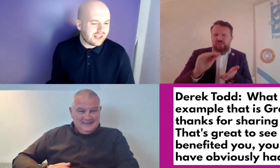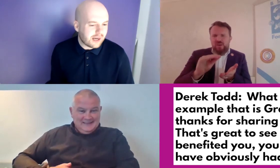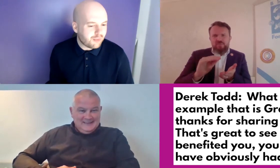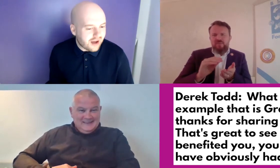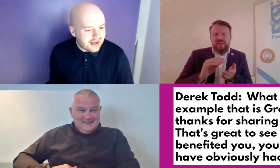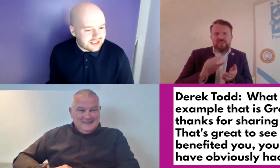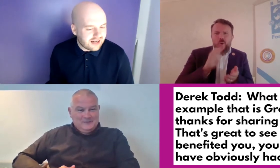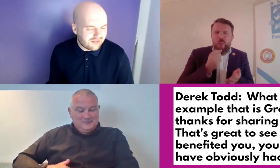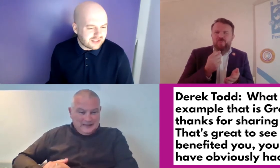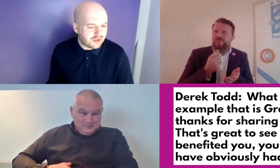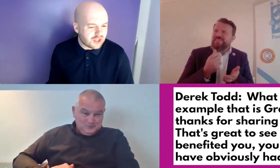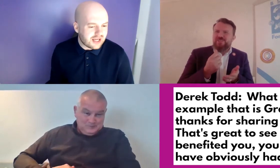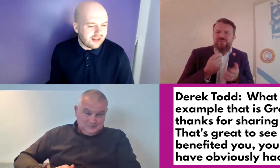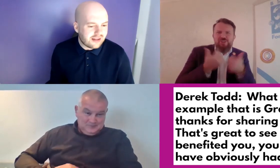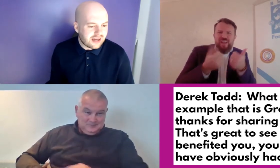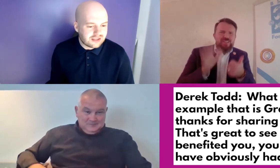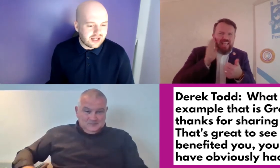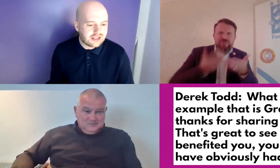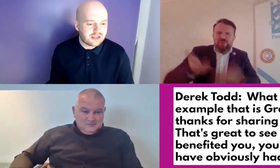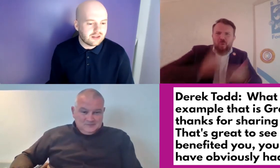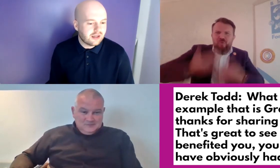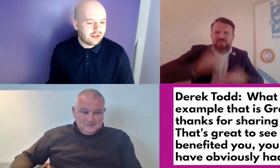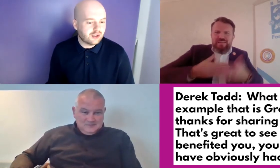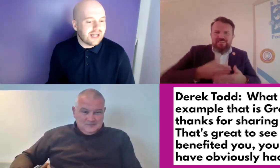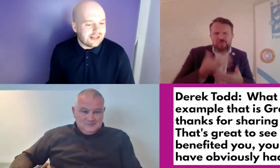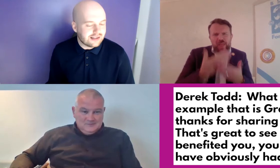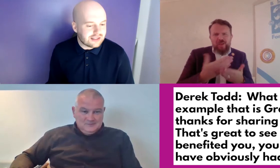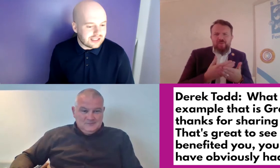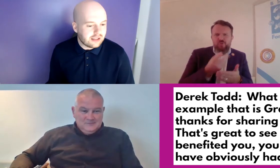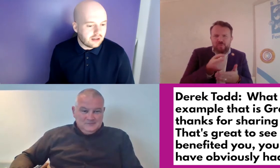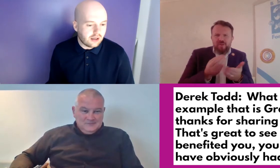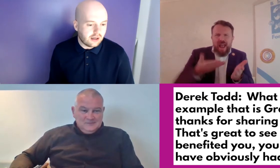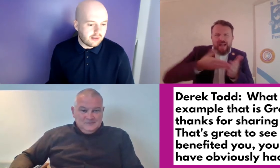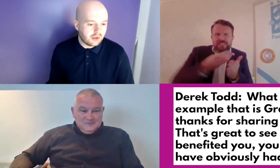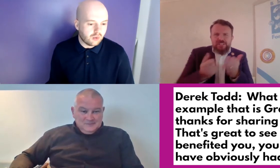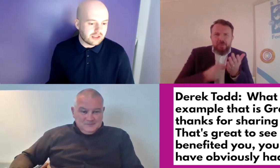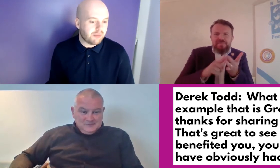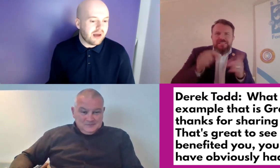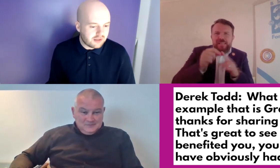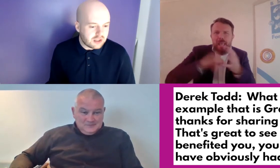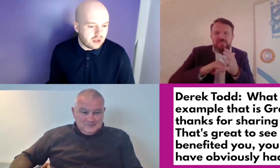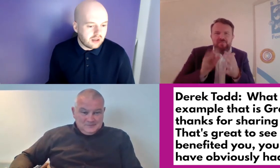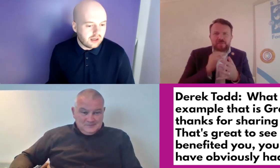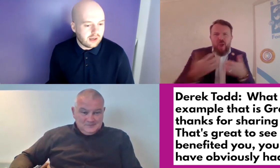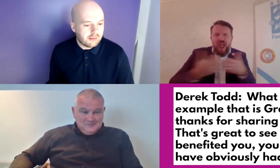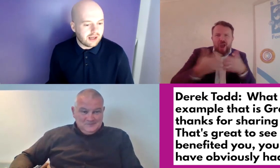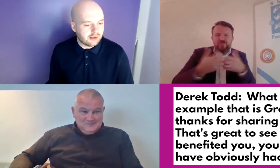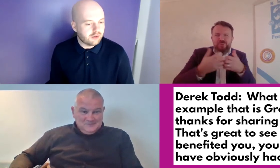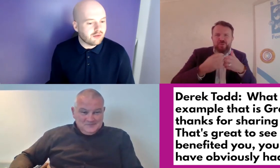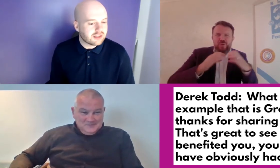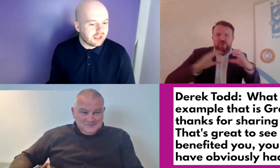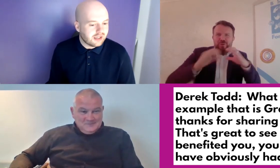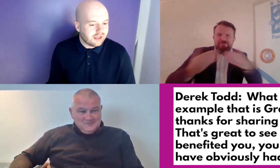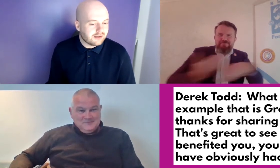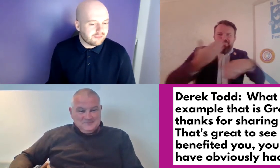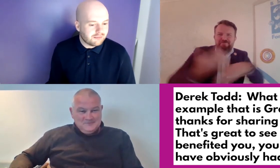What an example that is, Grant. Thanks for sharing that. That's great to see that you know, it's benefited you, and you've